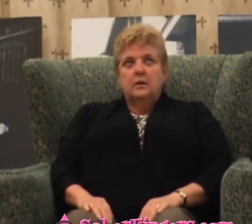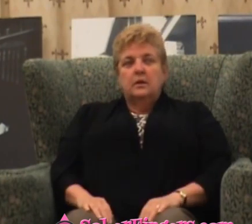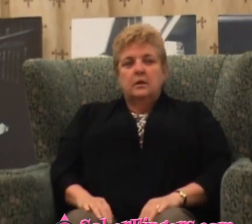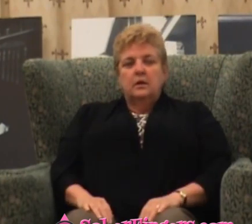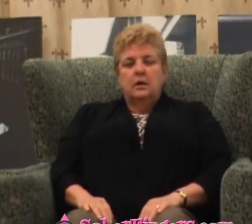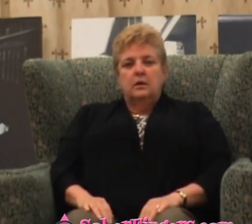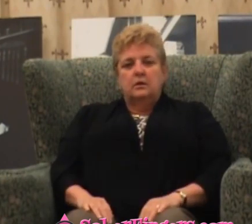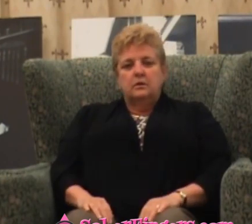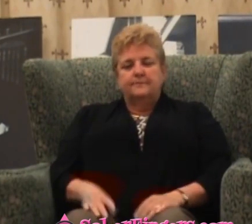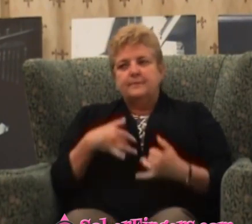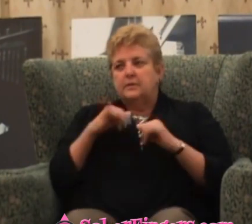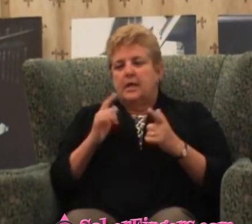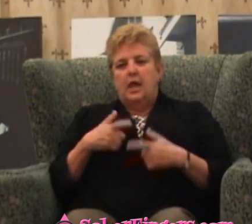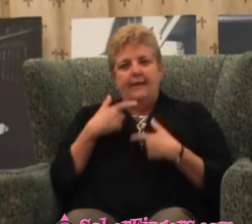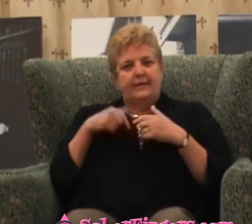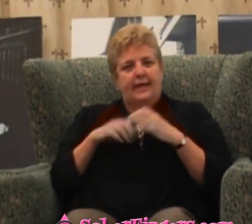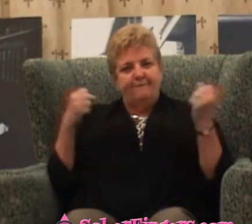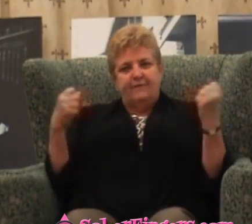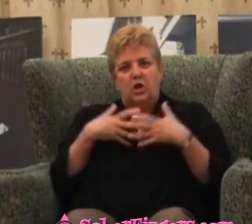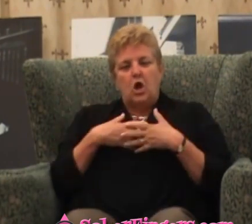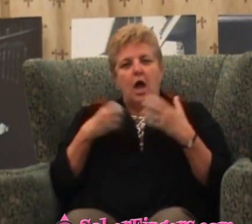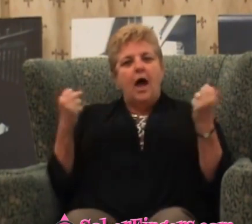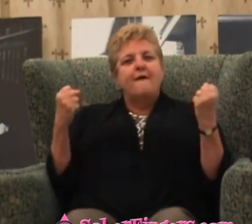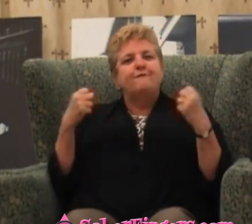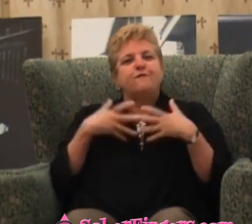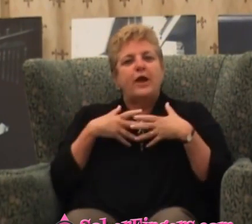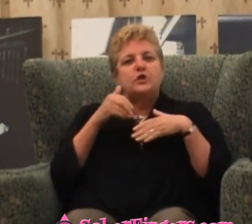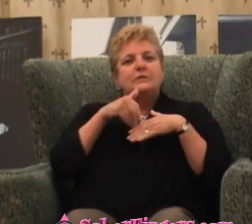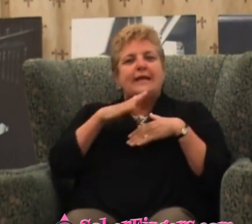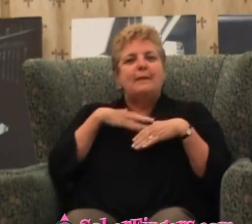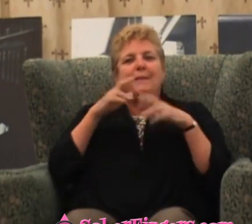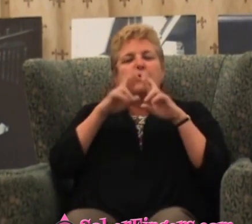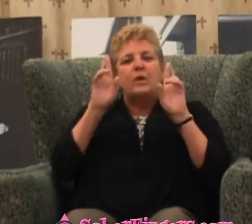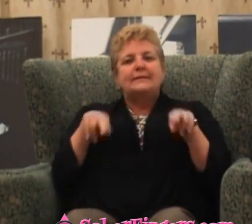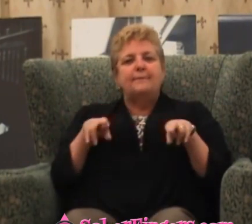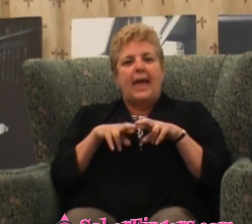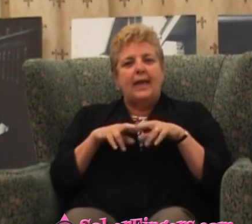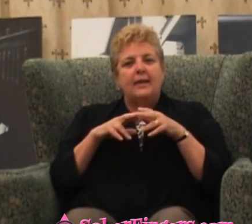fear. Afraid of sending out that resume. You know how when we get sober, you have those gaps."